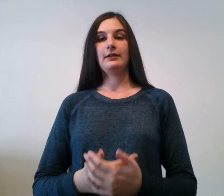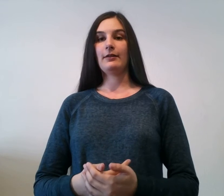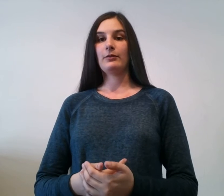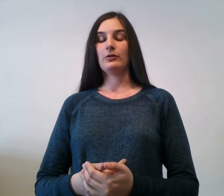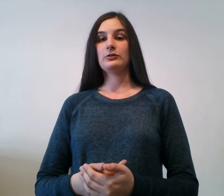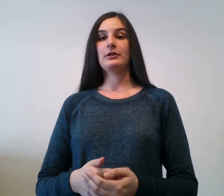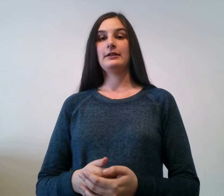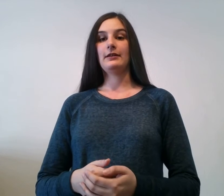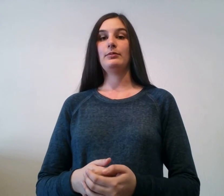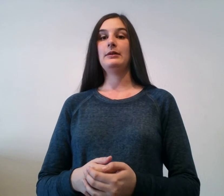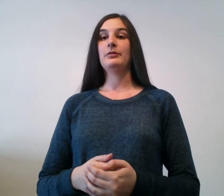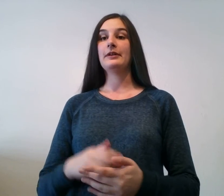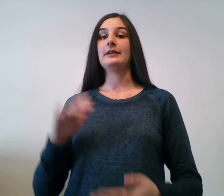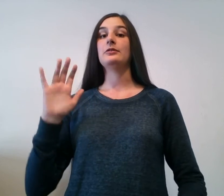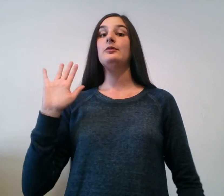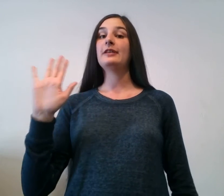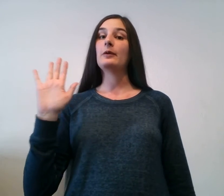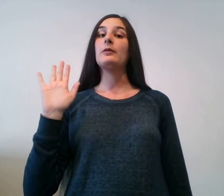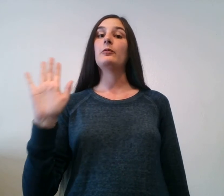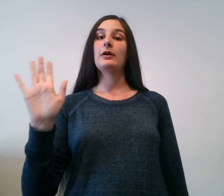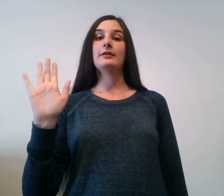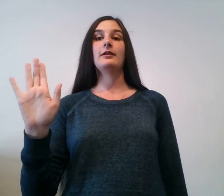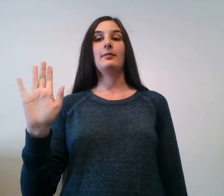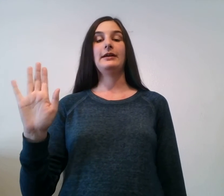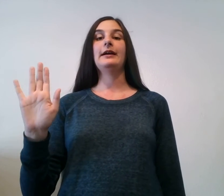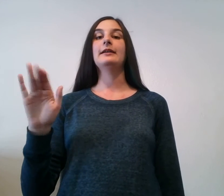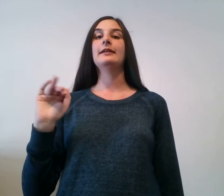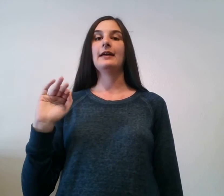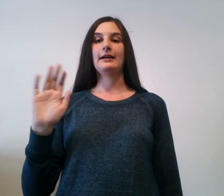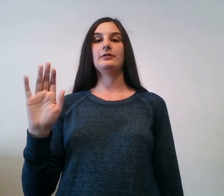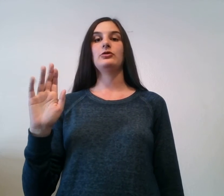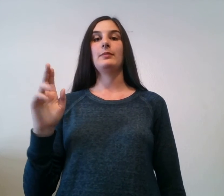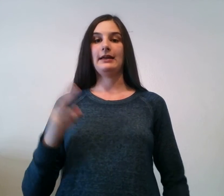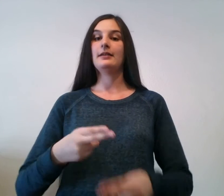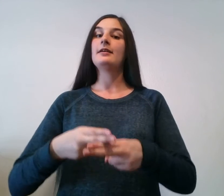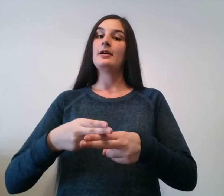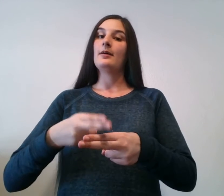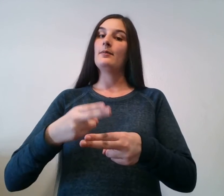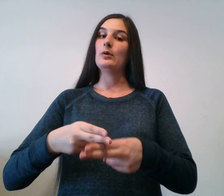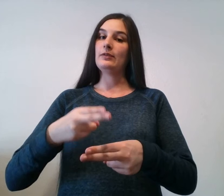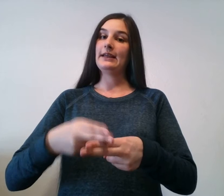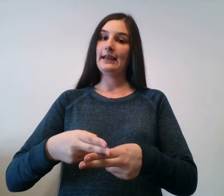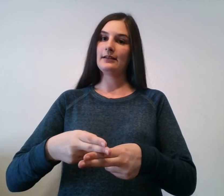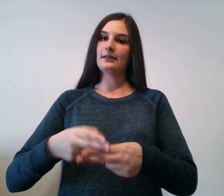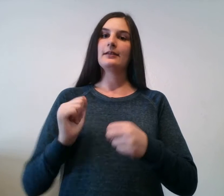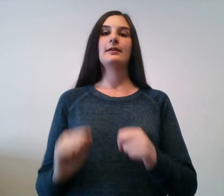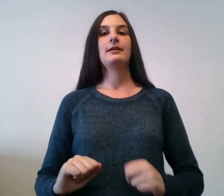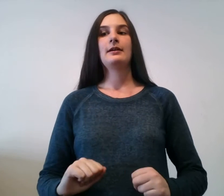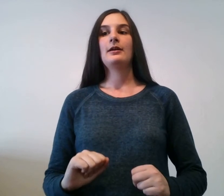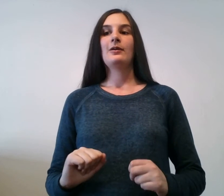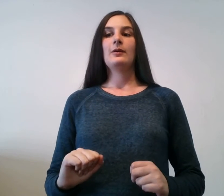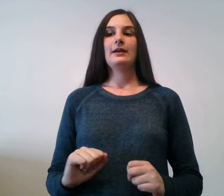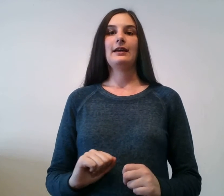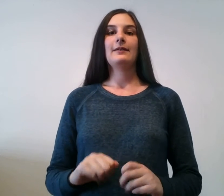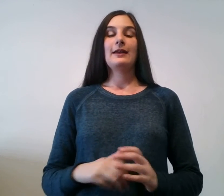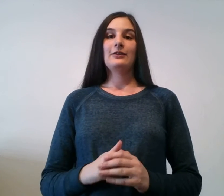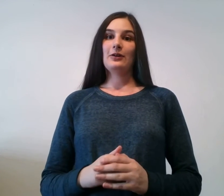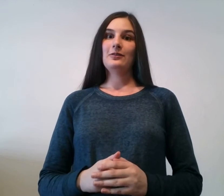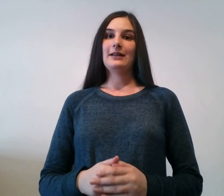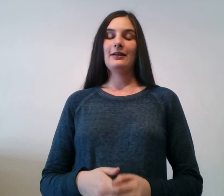deaf culture and deaf people that you stick with one dominant hand, and that is your main moving hand. Okay, so now let's